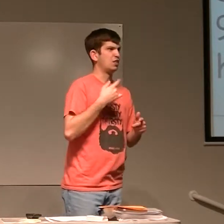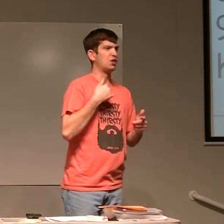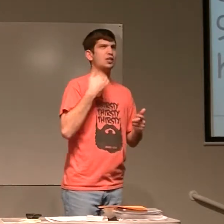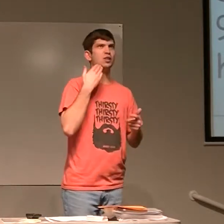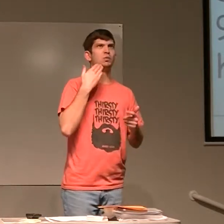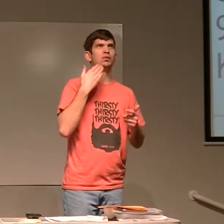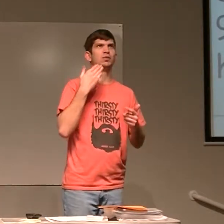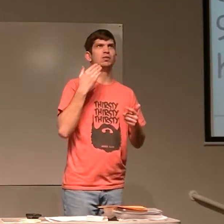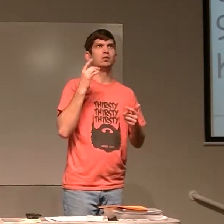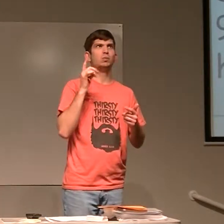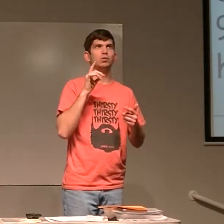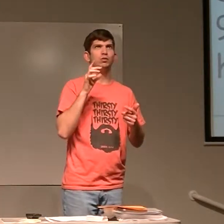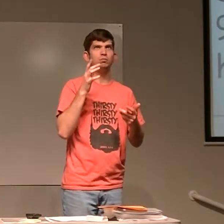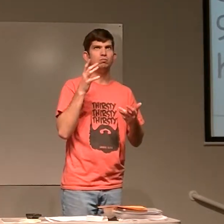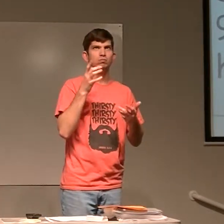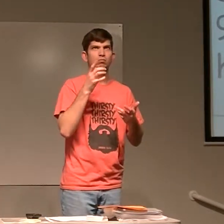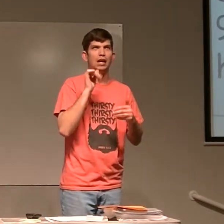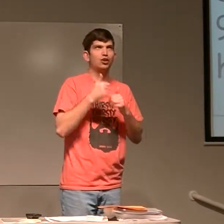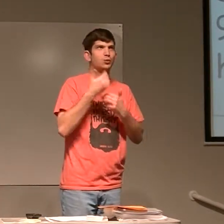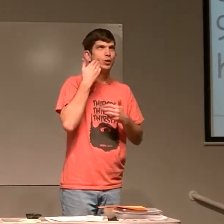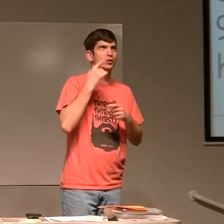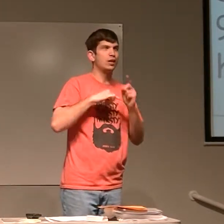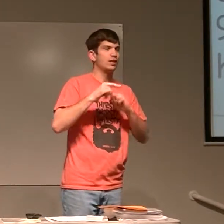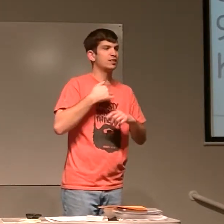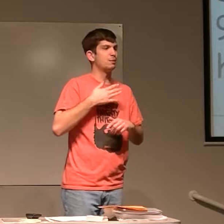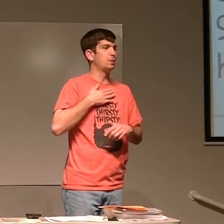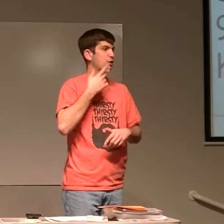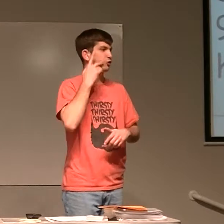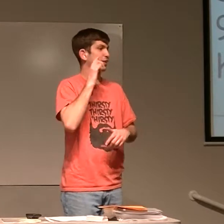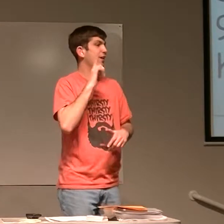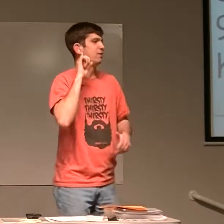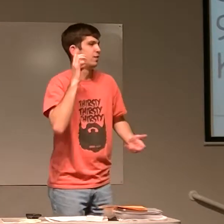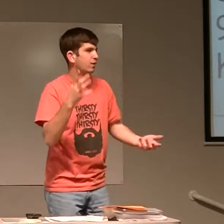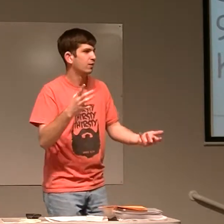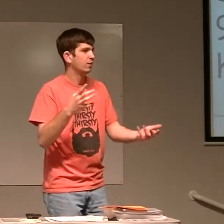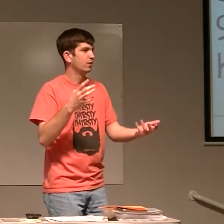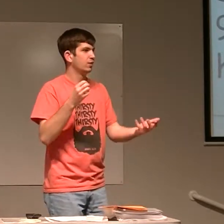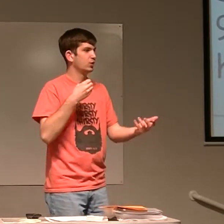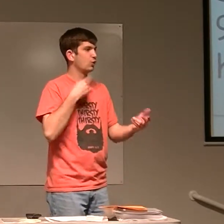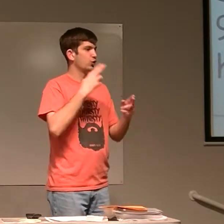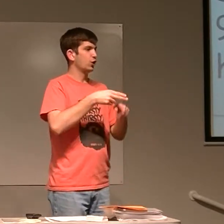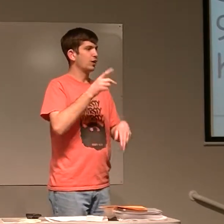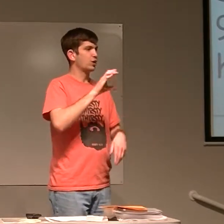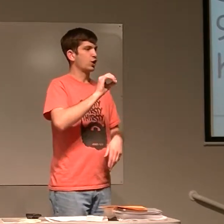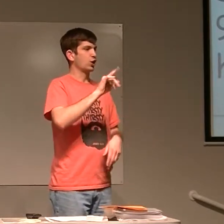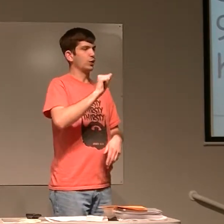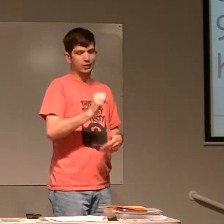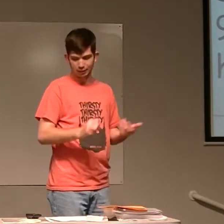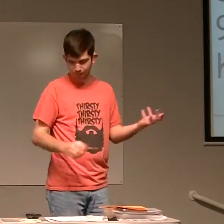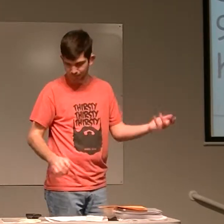they know, well, how do you know signs? That my parents are deaf. So they're known as CODAs.